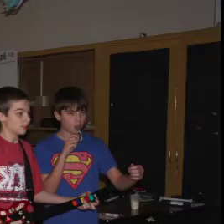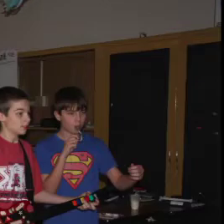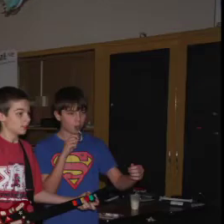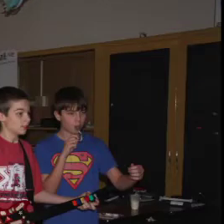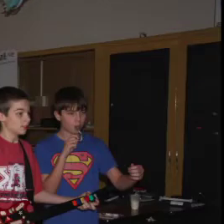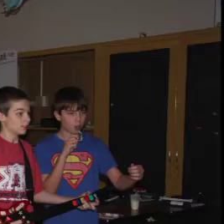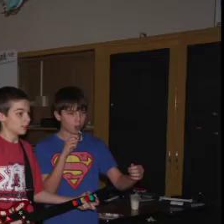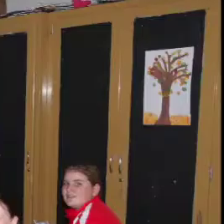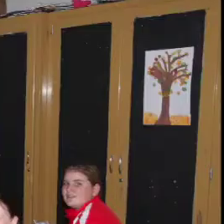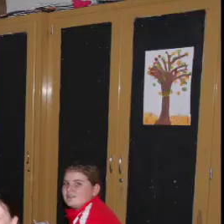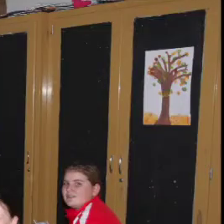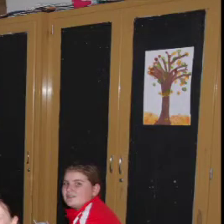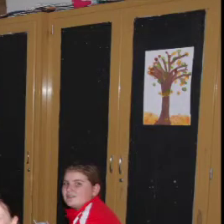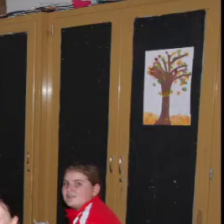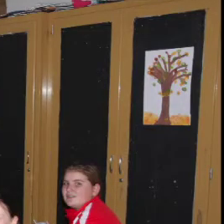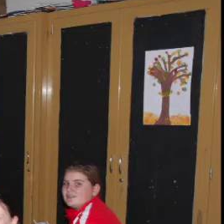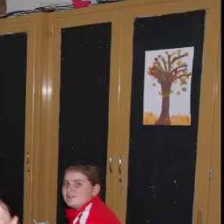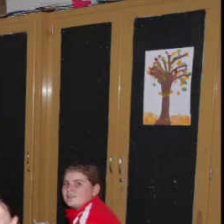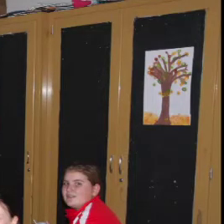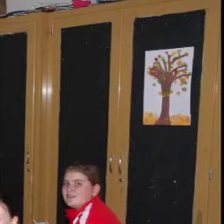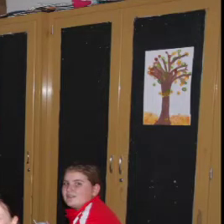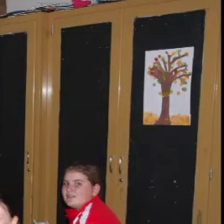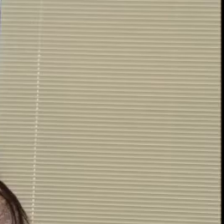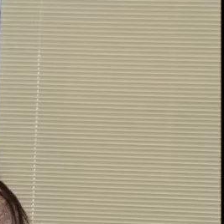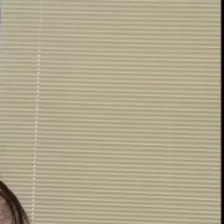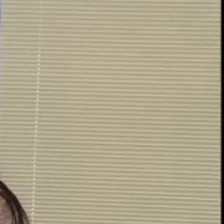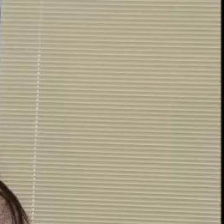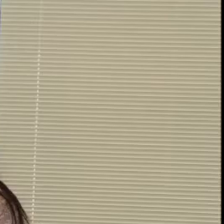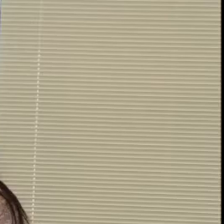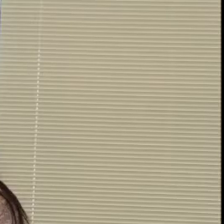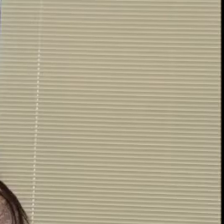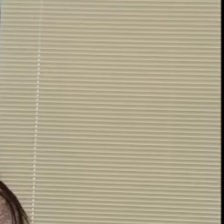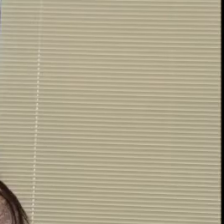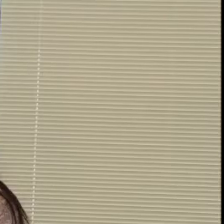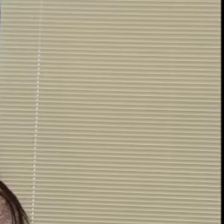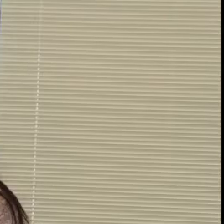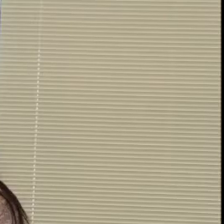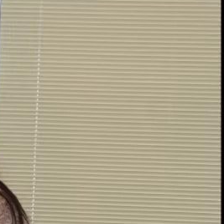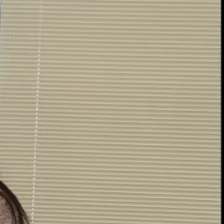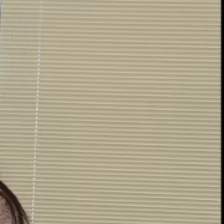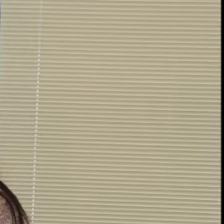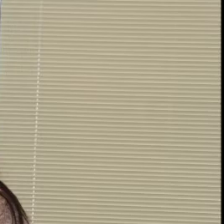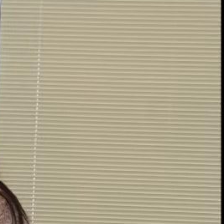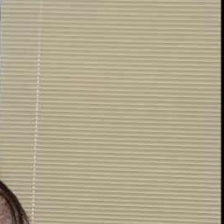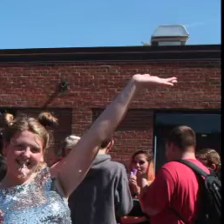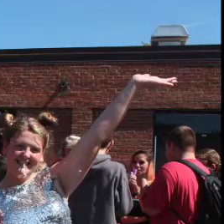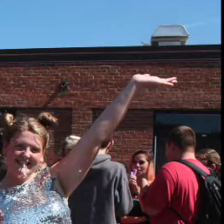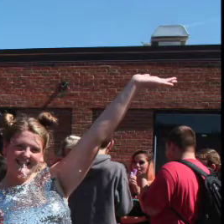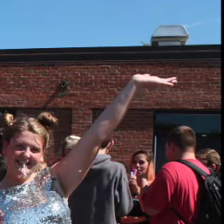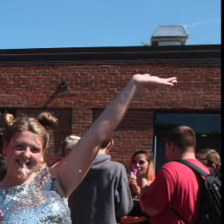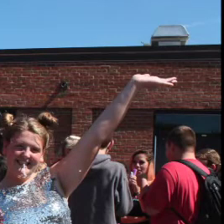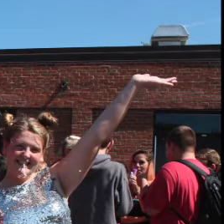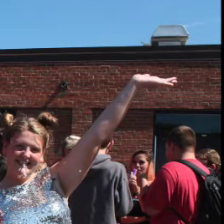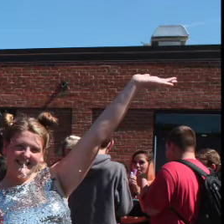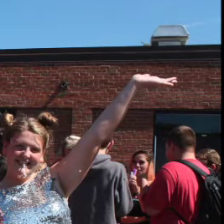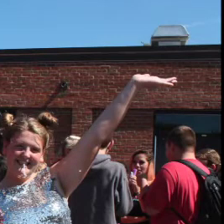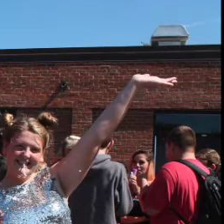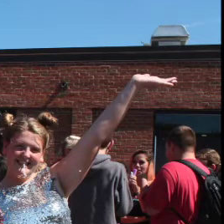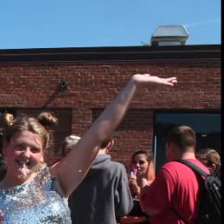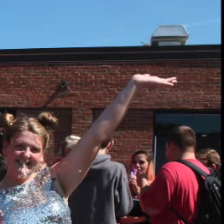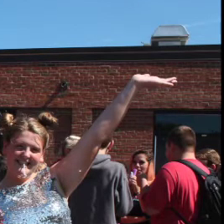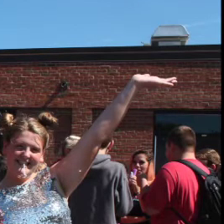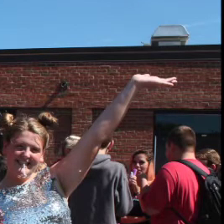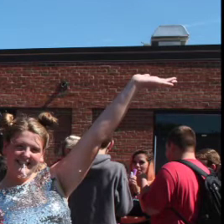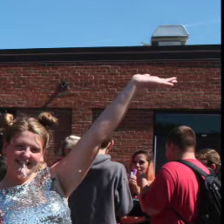You do this so they can discover and be the best version of themselves. Class of 2020, it has been a